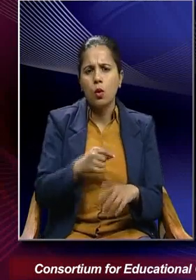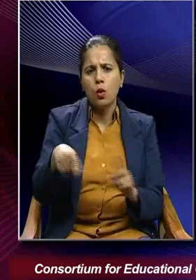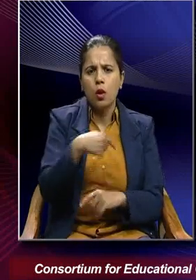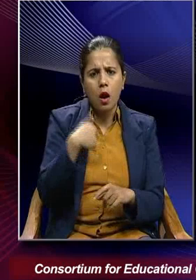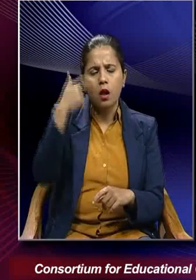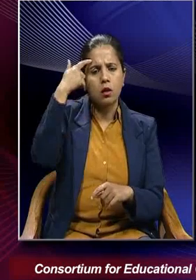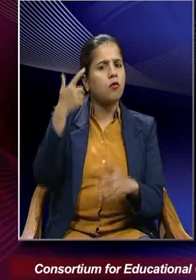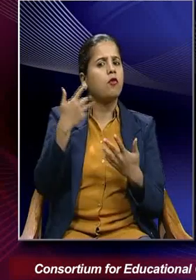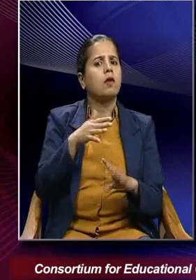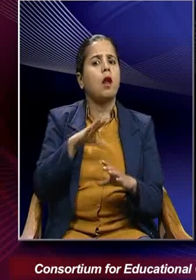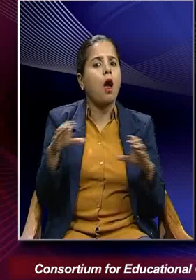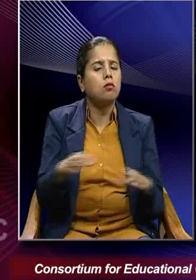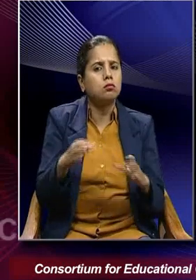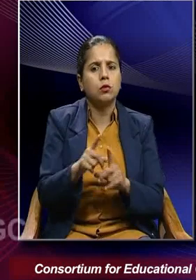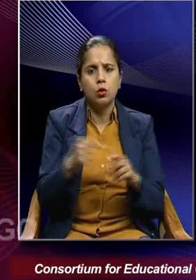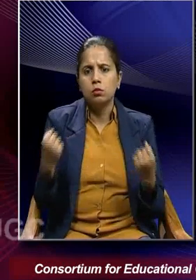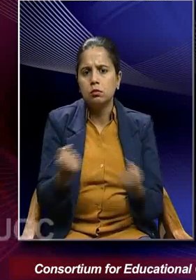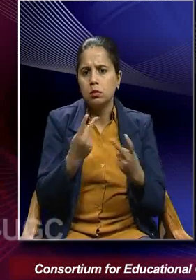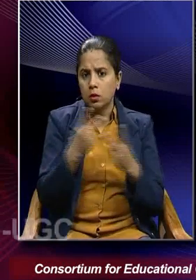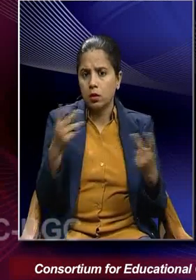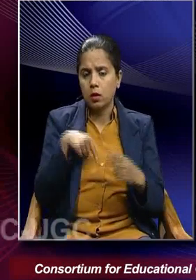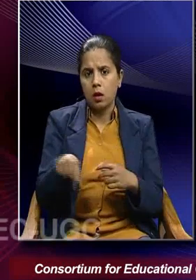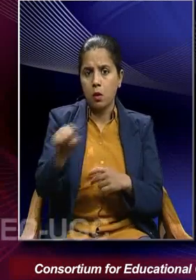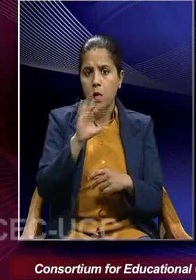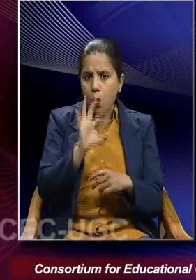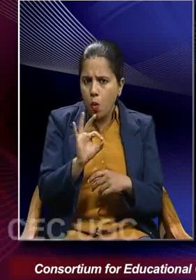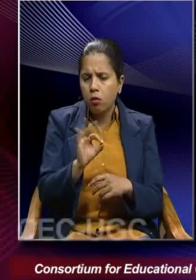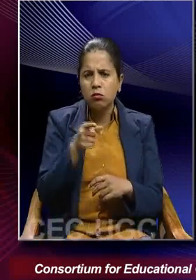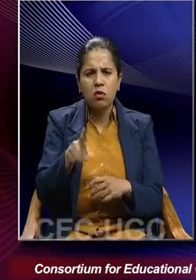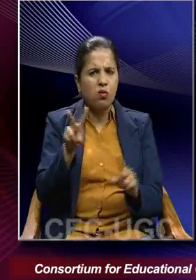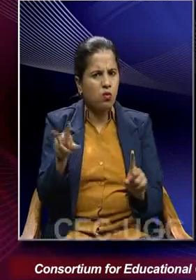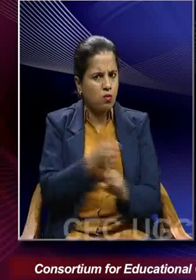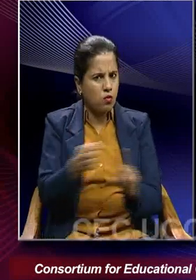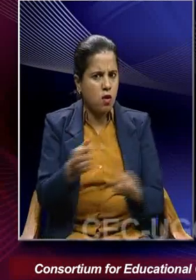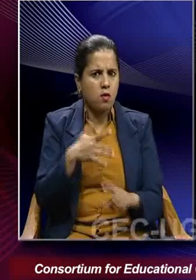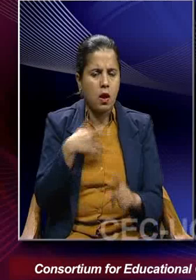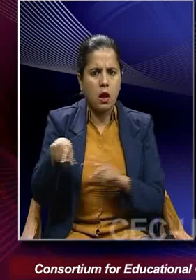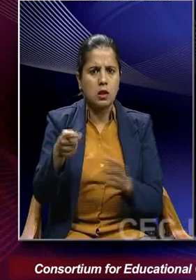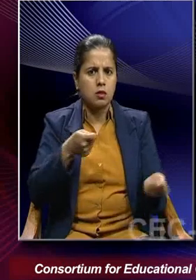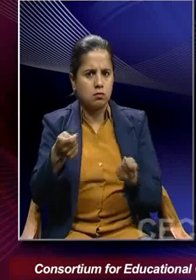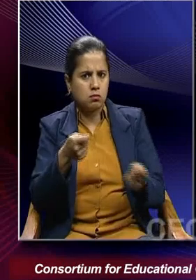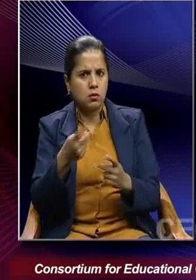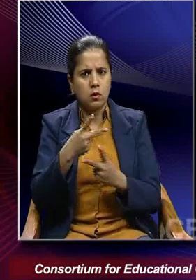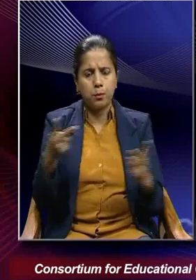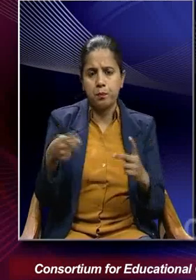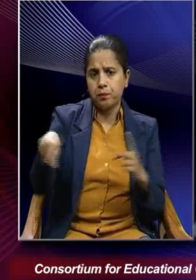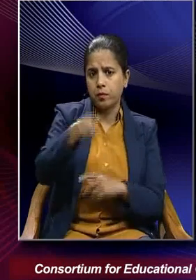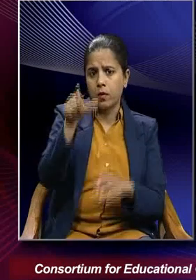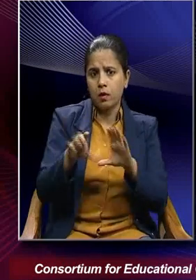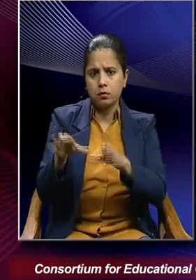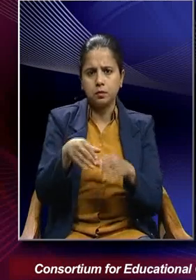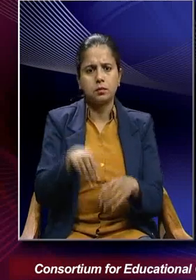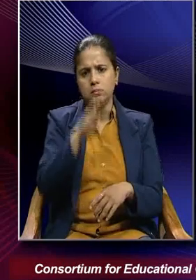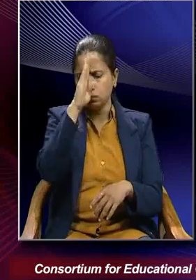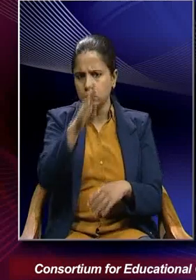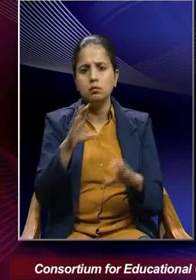day which was initiated by the League and the kind of violence which was perpetrated by the League during the direct action